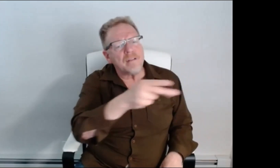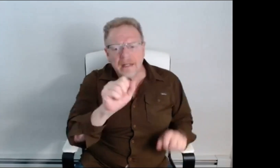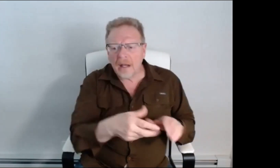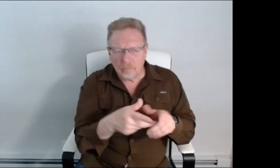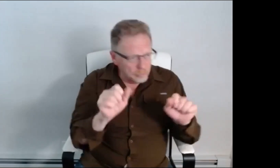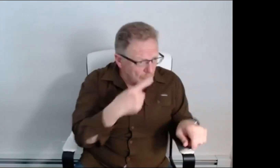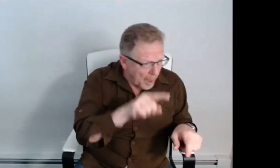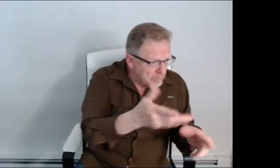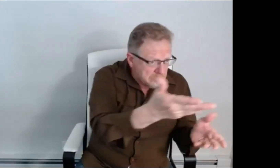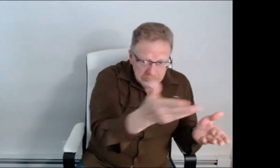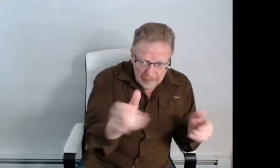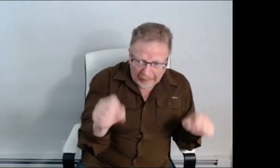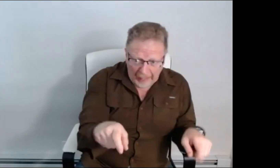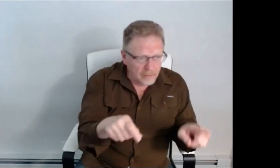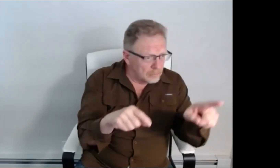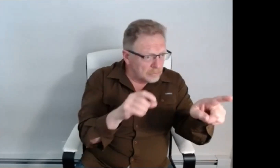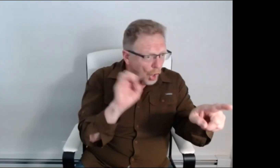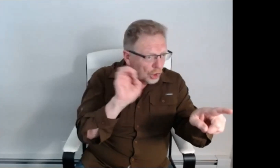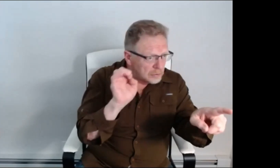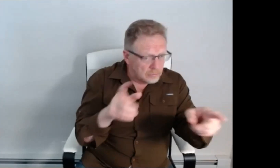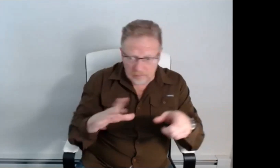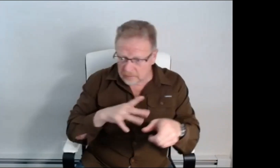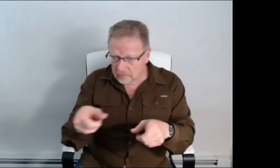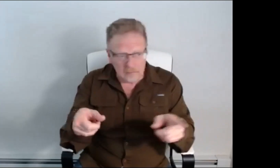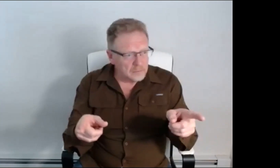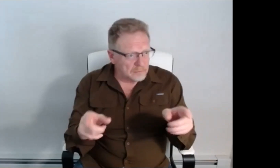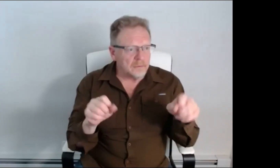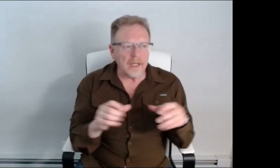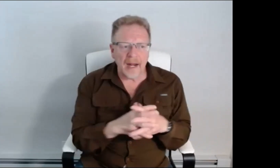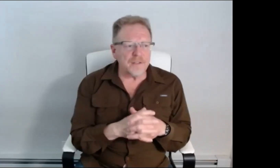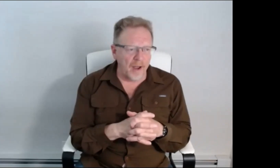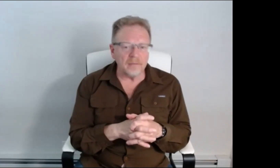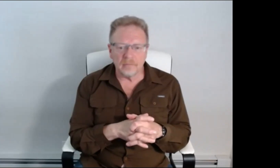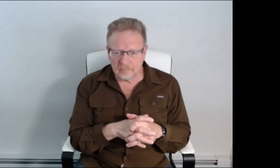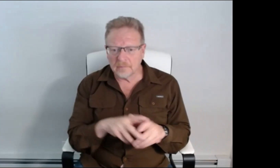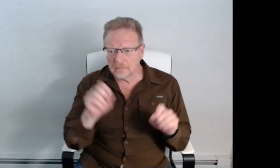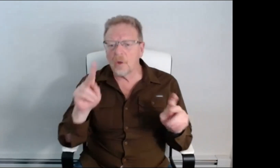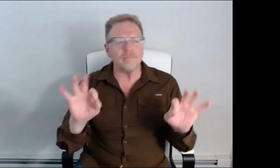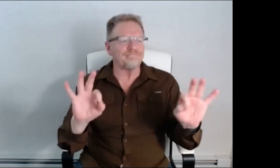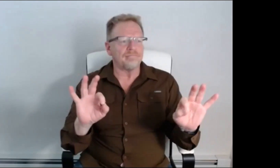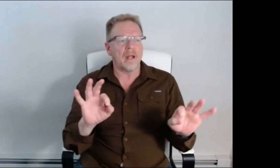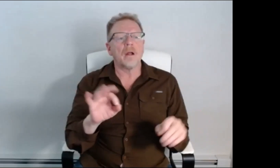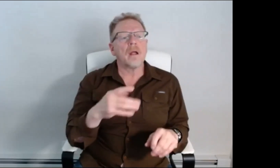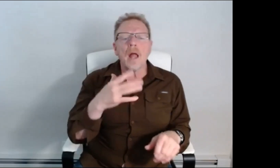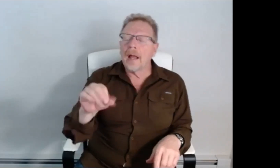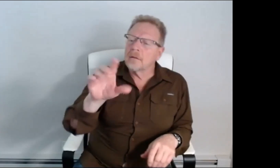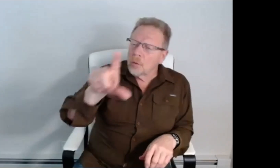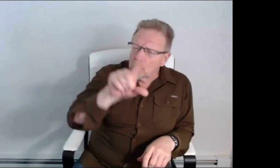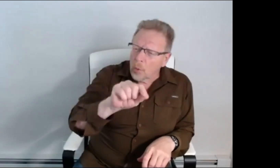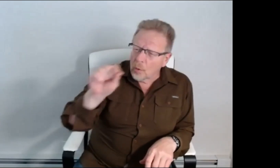okay? That's fine. and Okay. that's what the 2020 CDHH virtual job